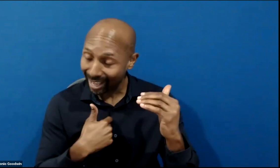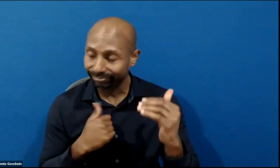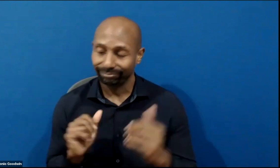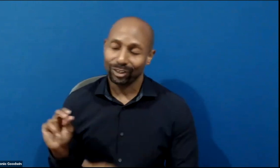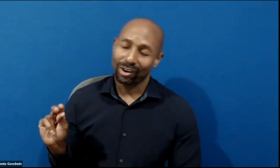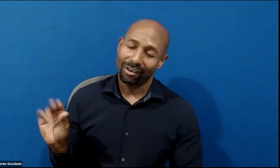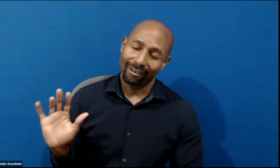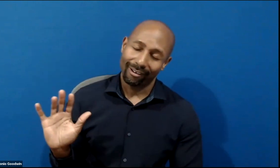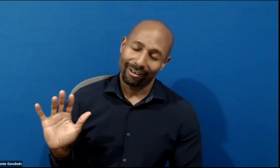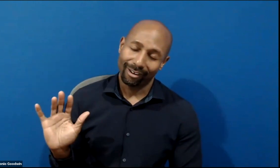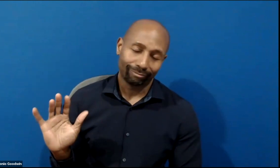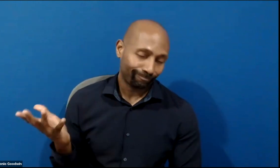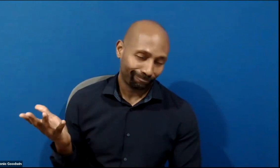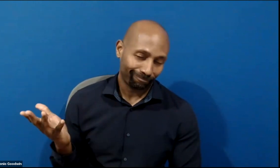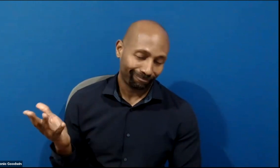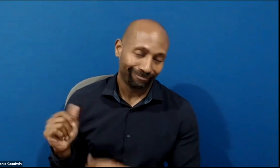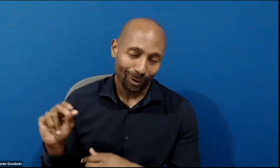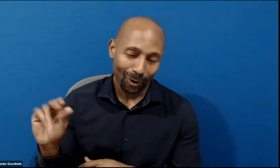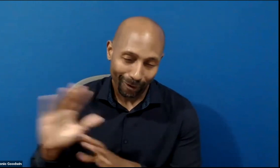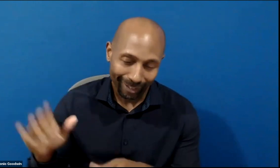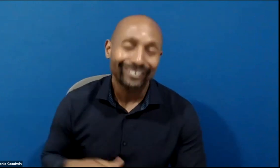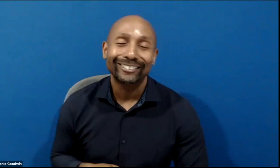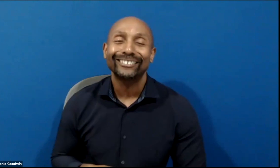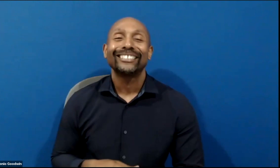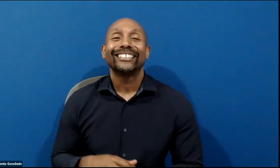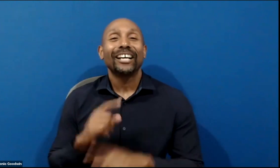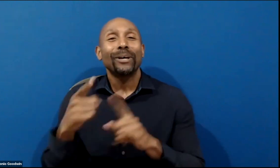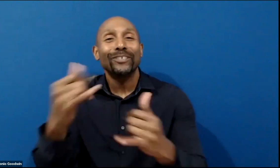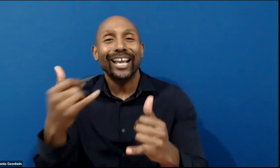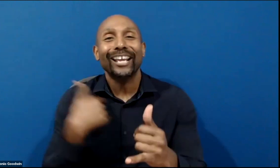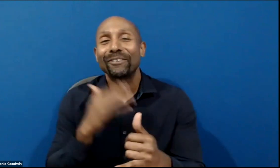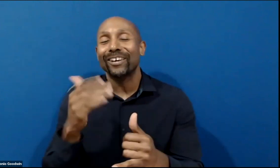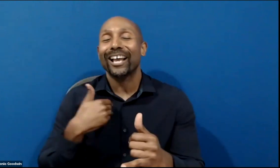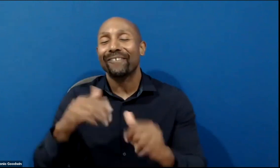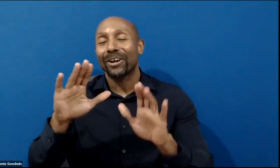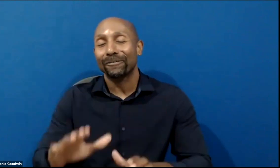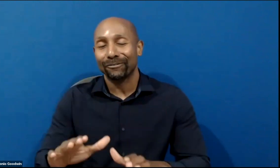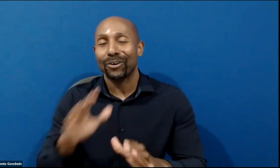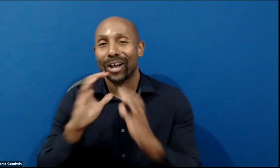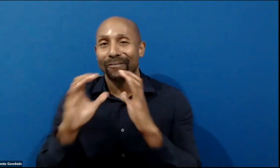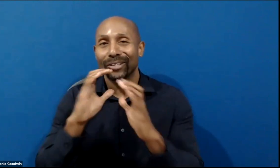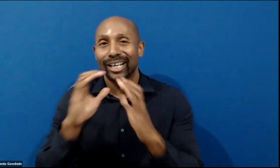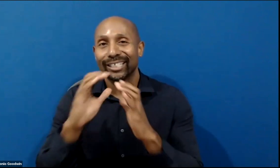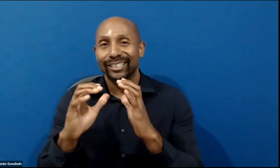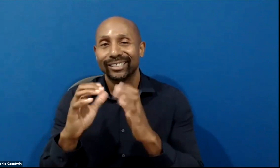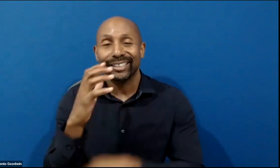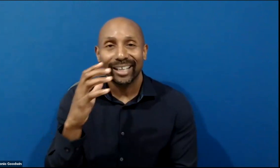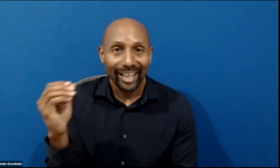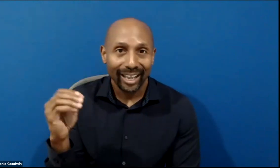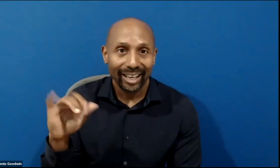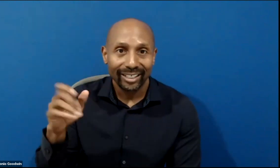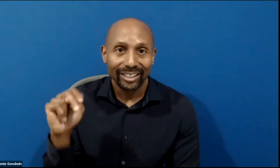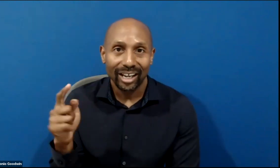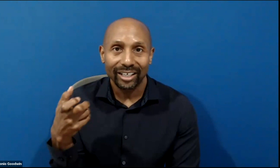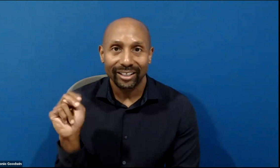No. You're too kind, Jonathan. But today we are going to have a wonderful conversation, and